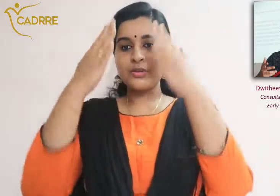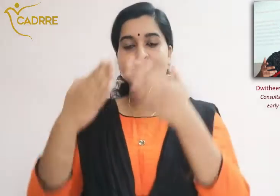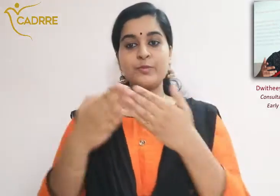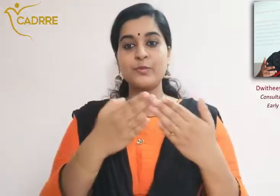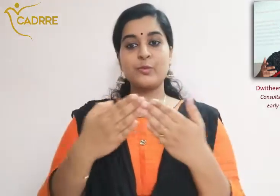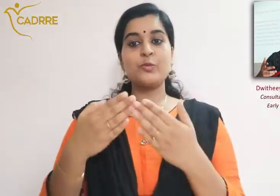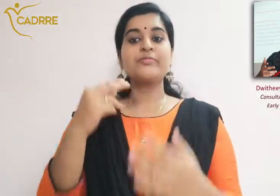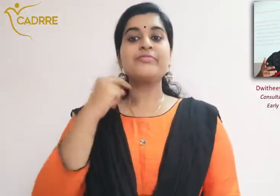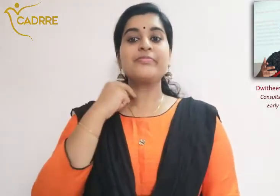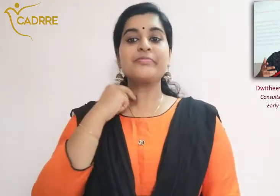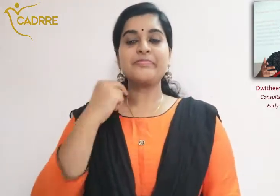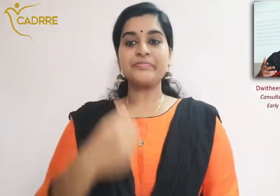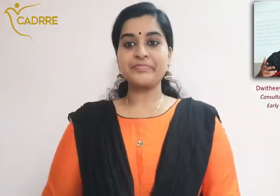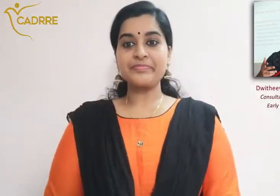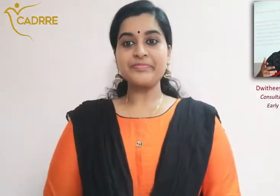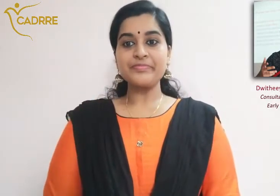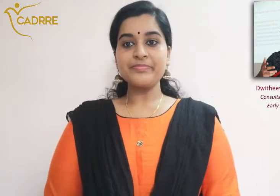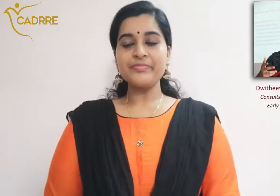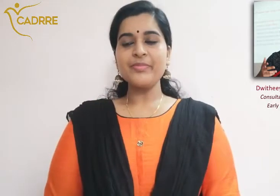Trivandrum.